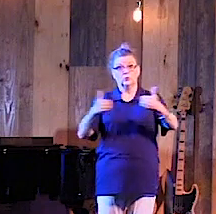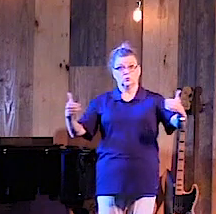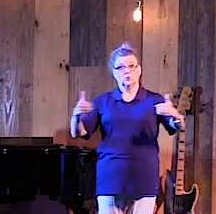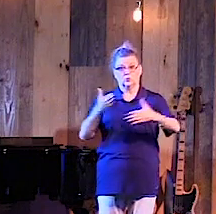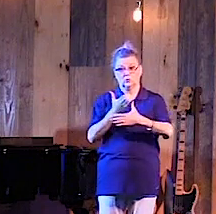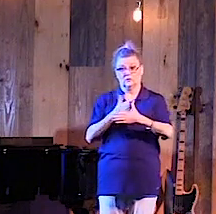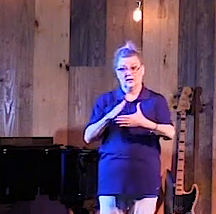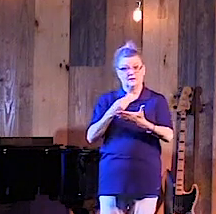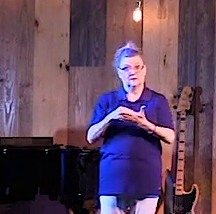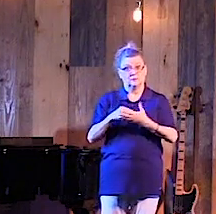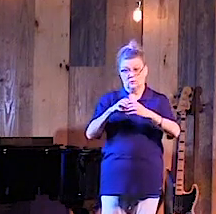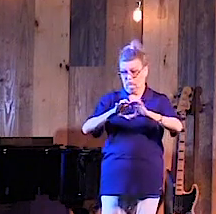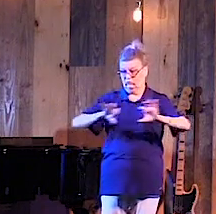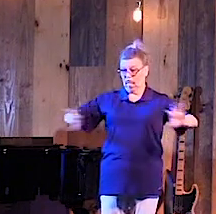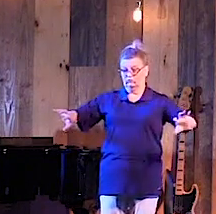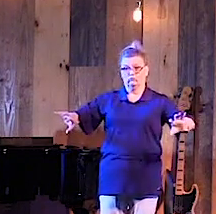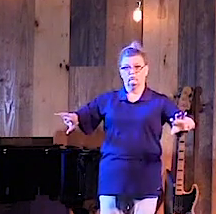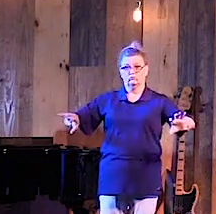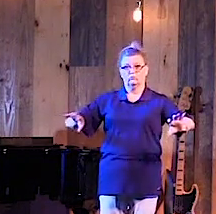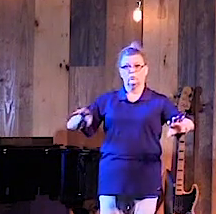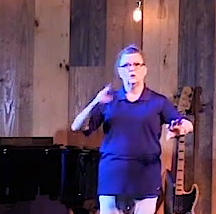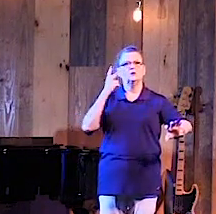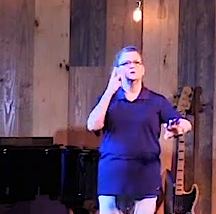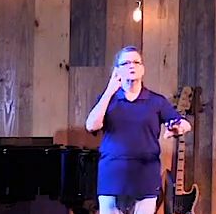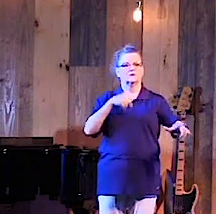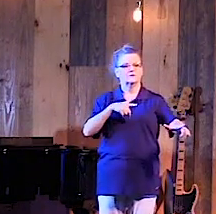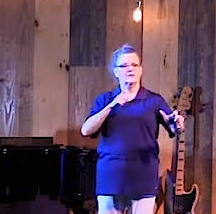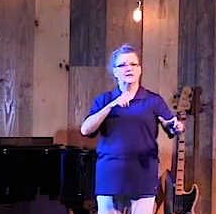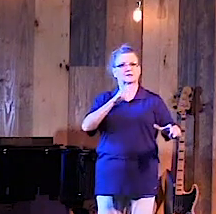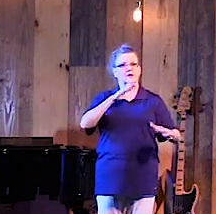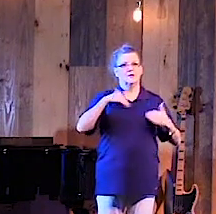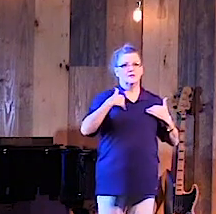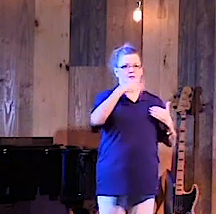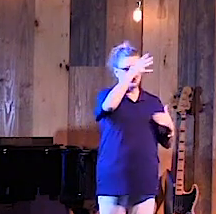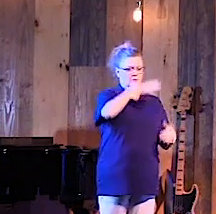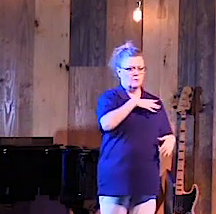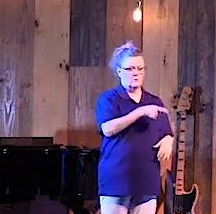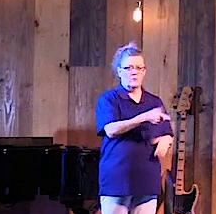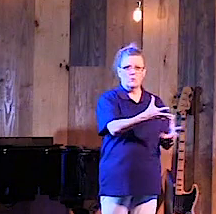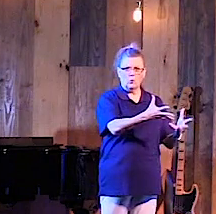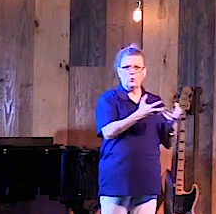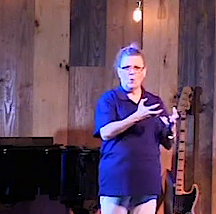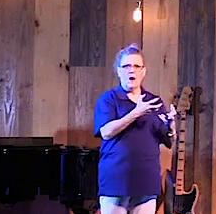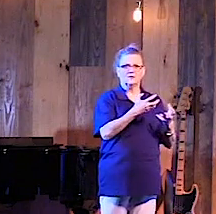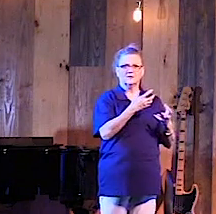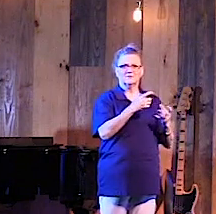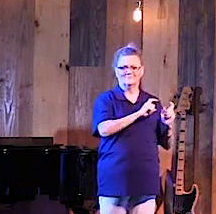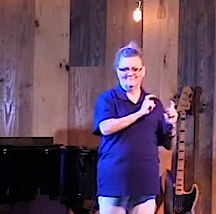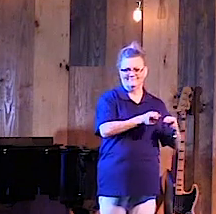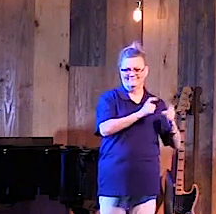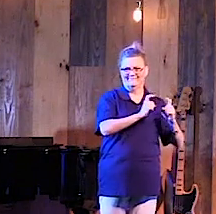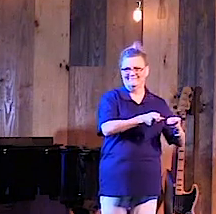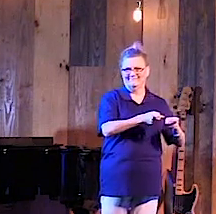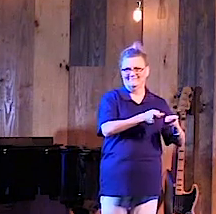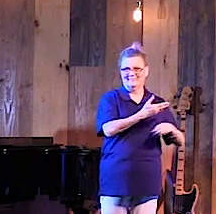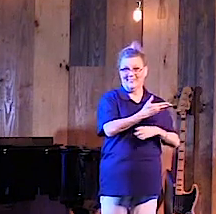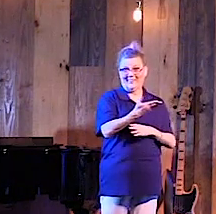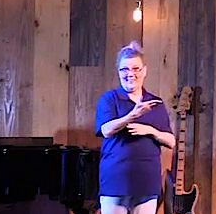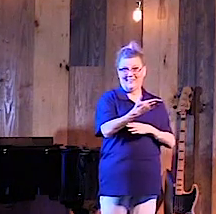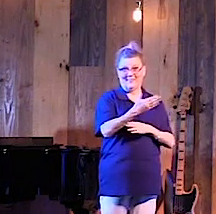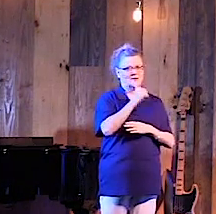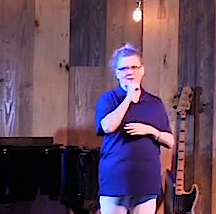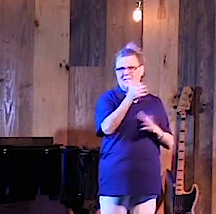You see, we see very quickly that the younger son wants his dad's provision, but he no longer wants his dad